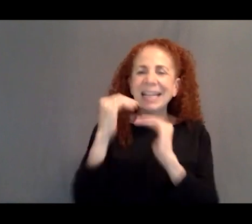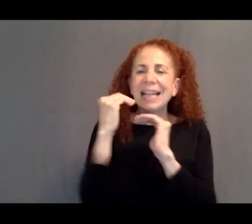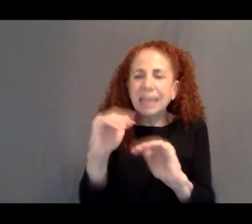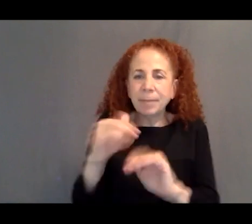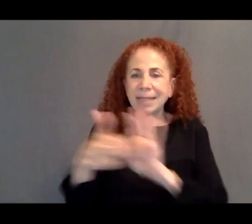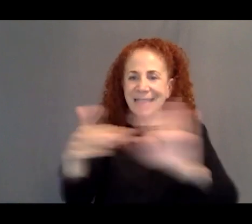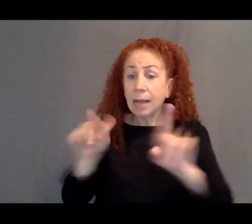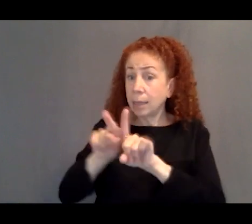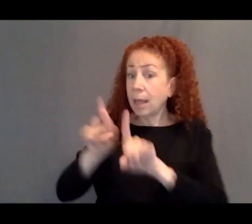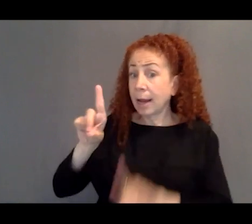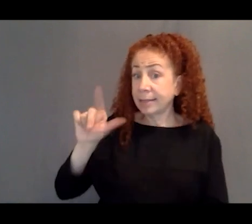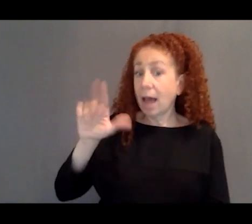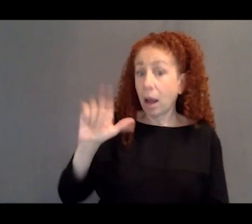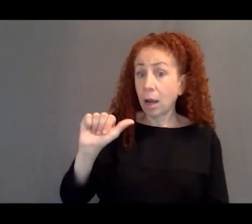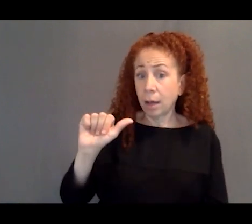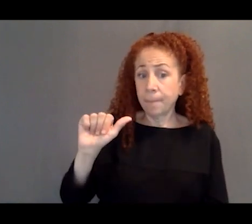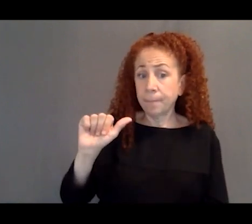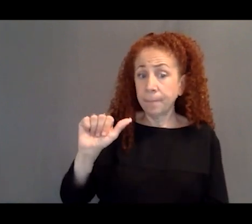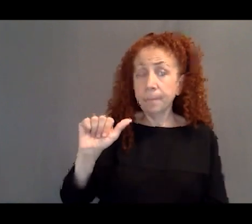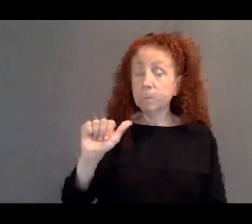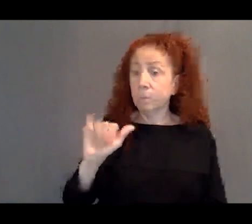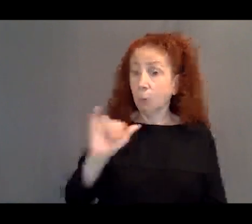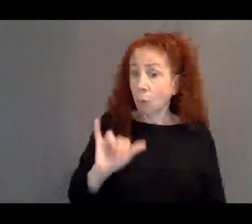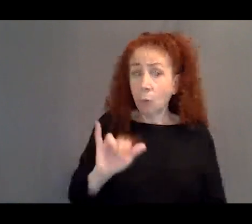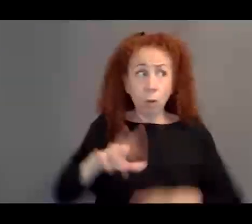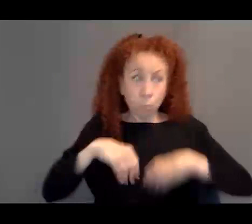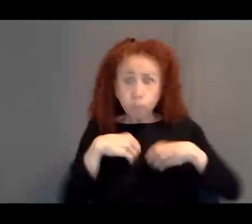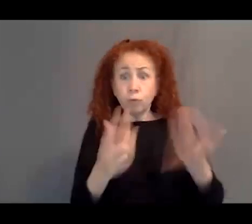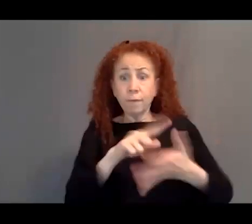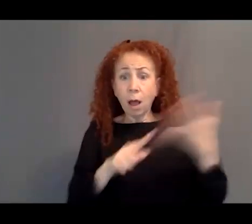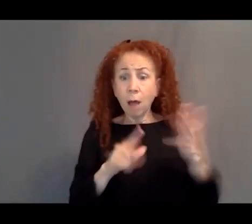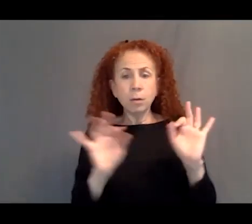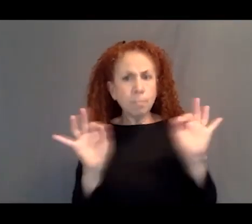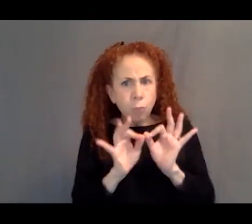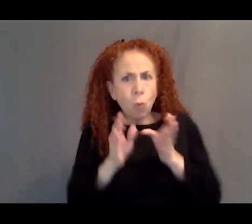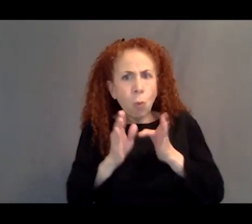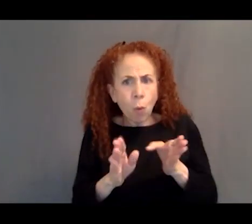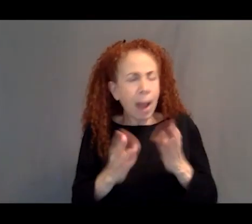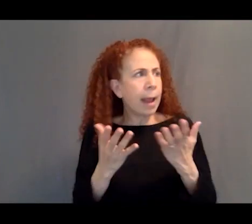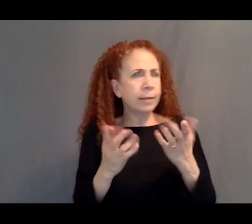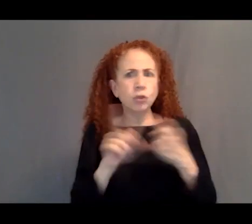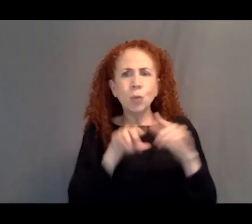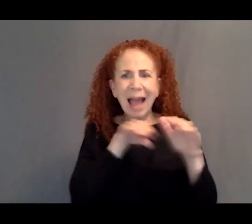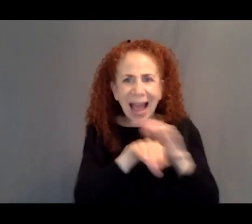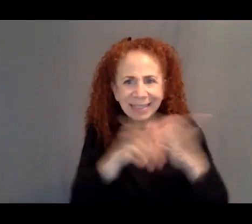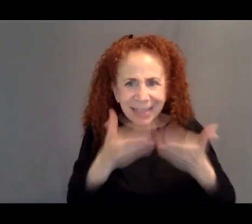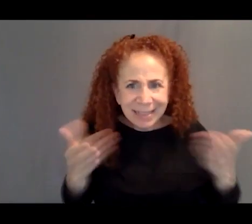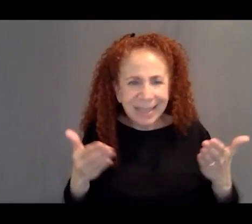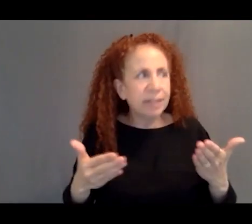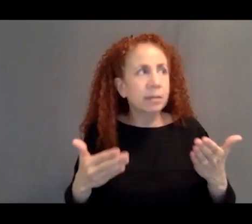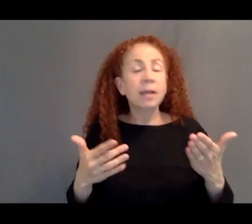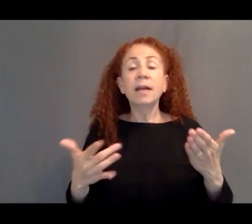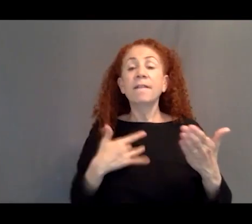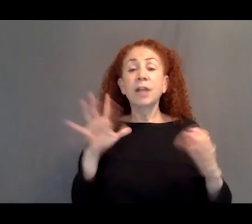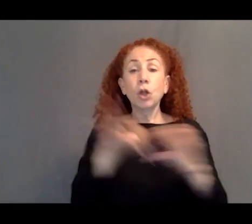DACA, provide important means for access and inclusion,